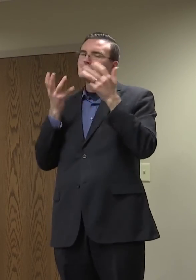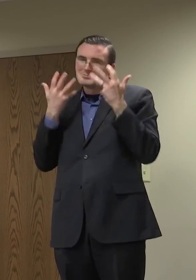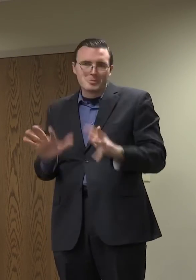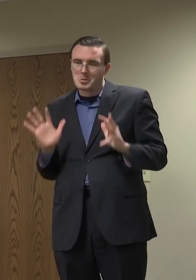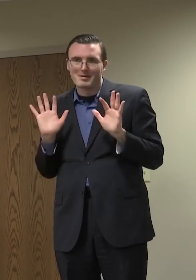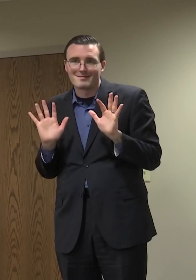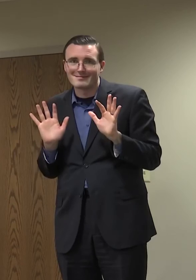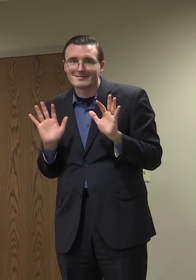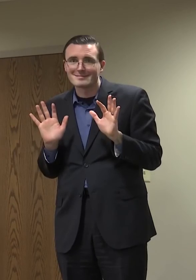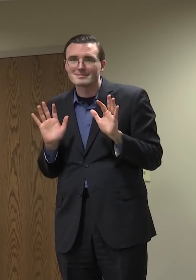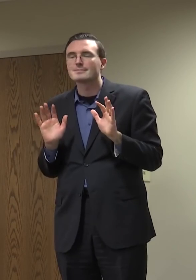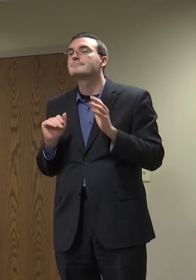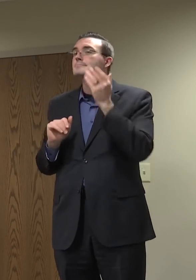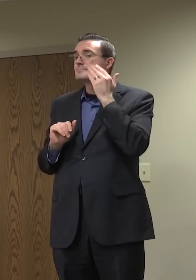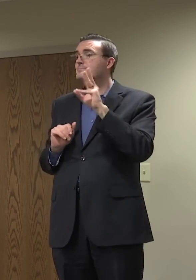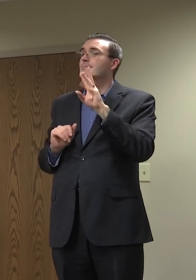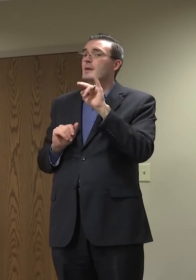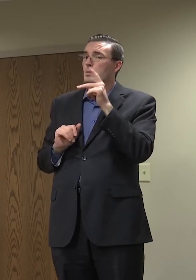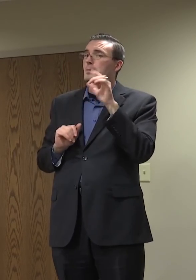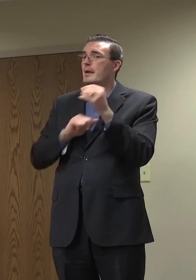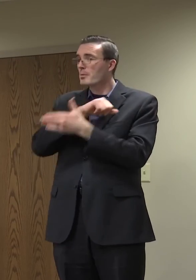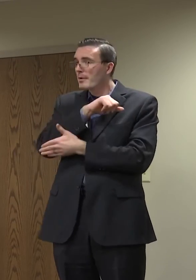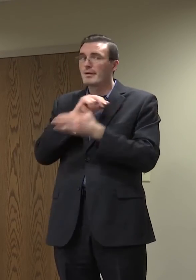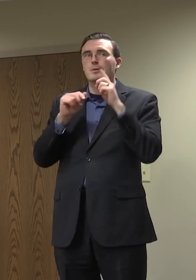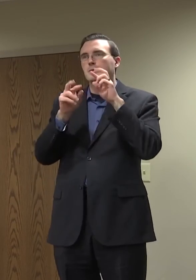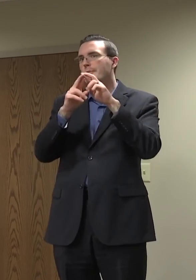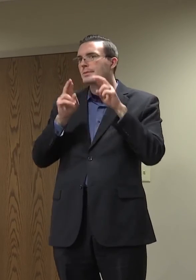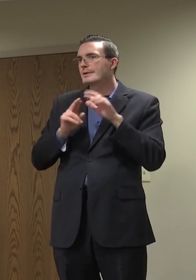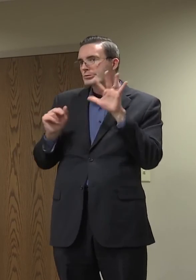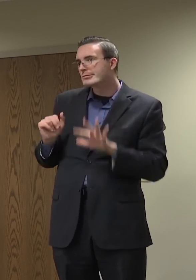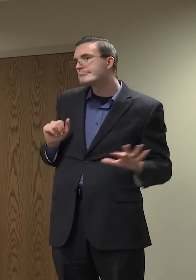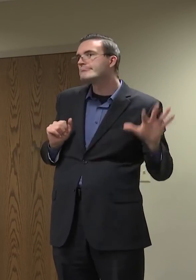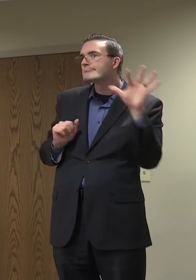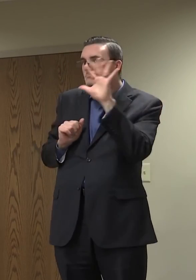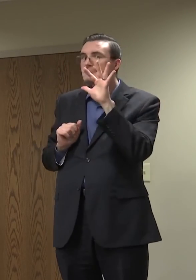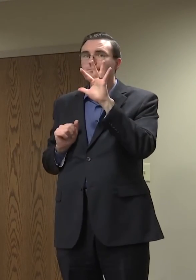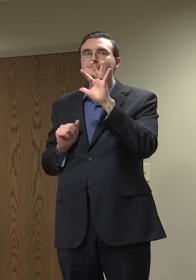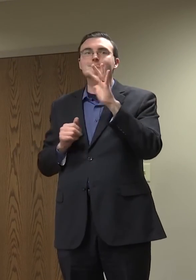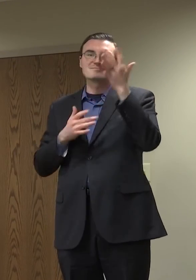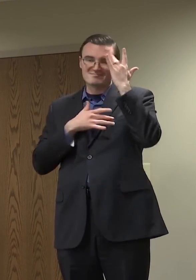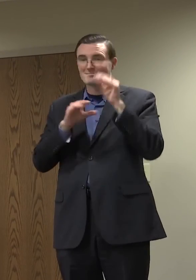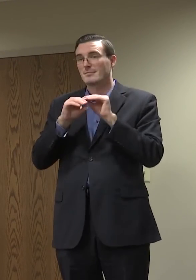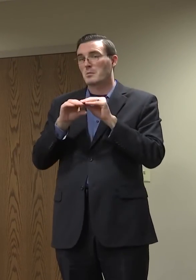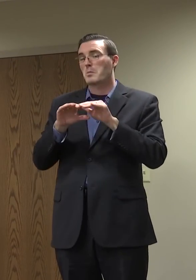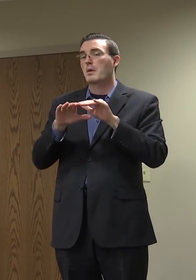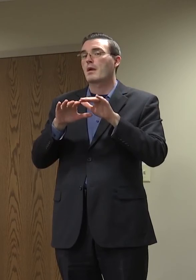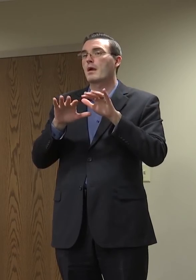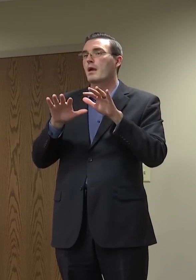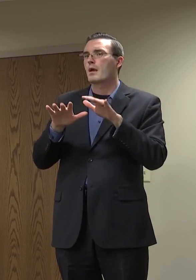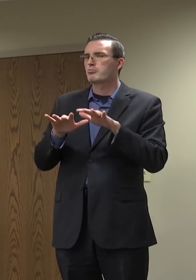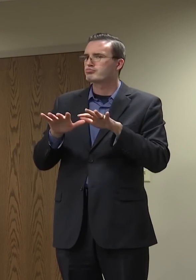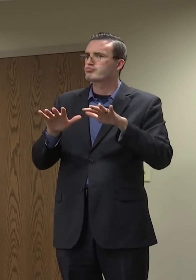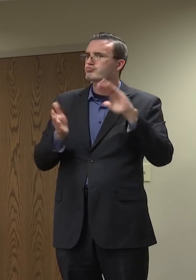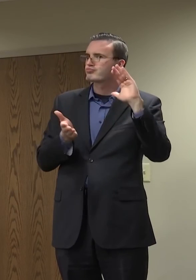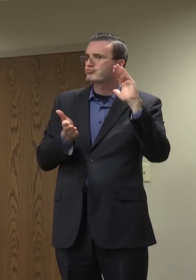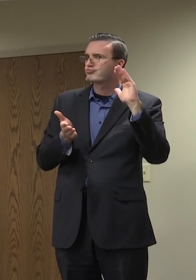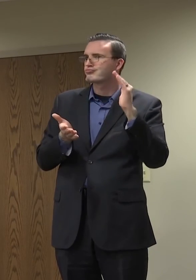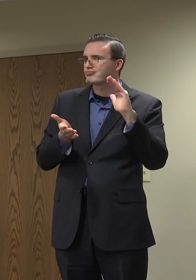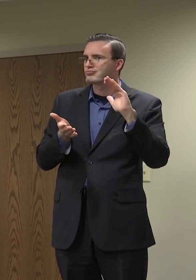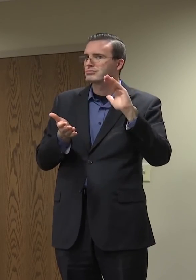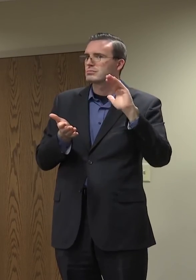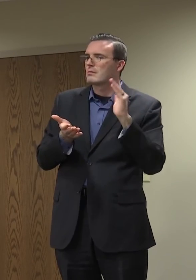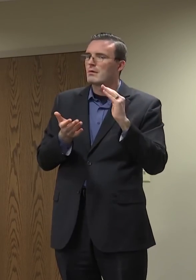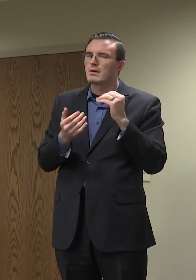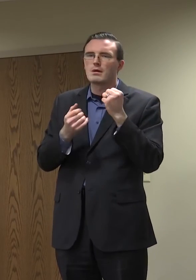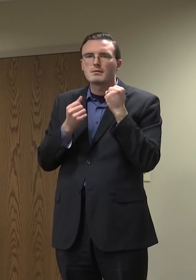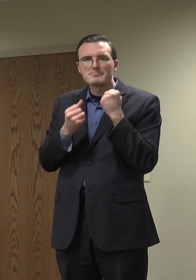is dropping in Winnebago County. It's dropping for our region, and now the vaccine is here. So let's work smart. Let's work together.